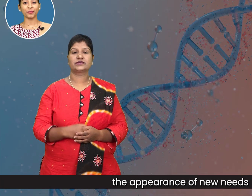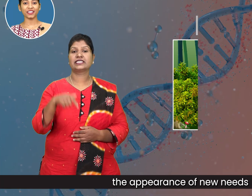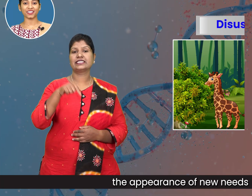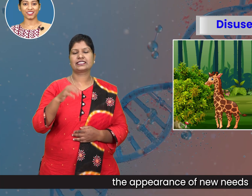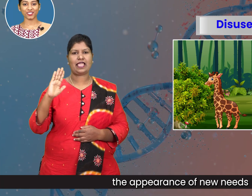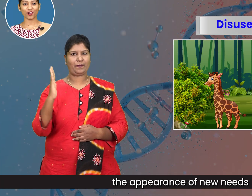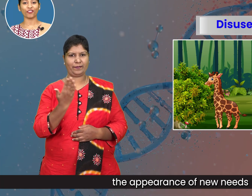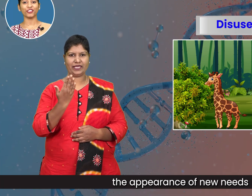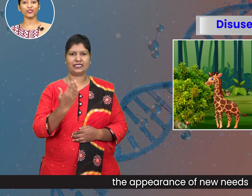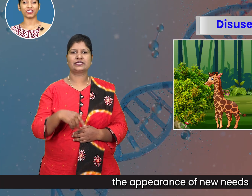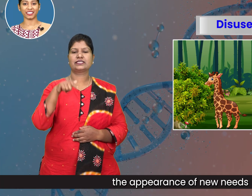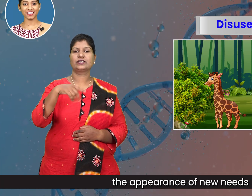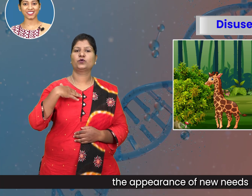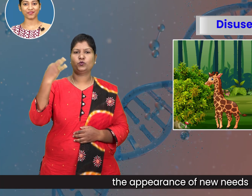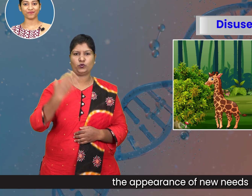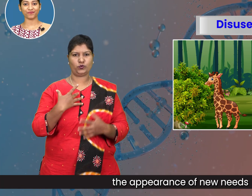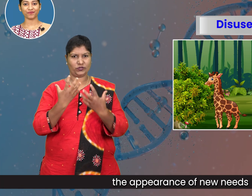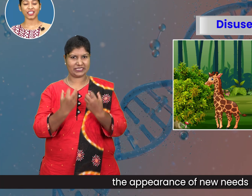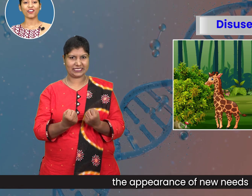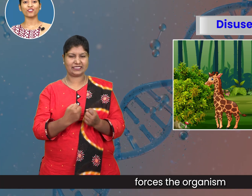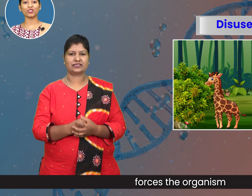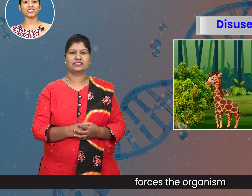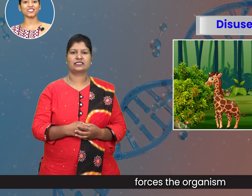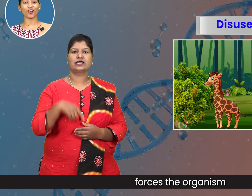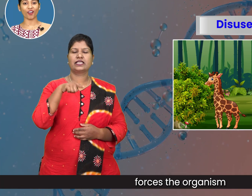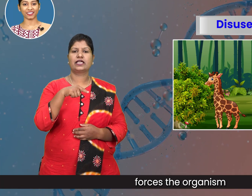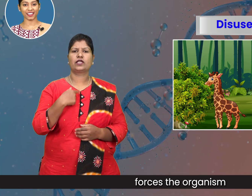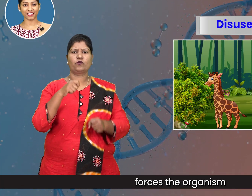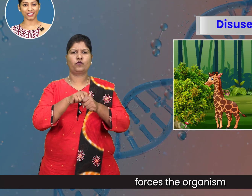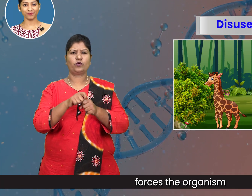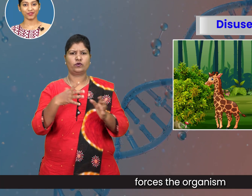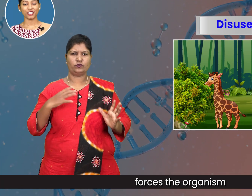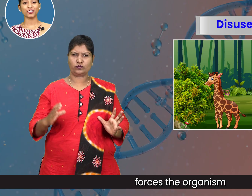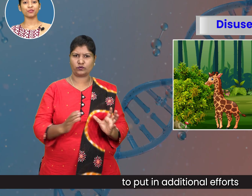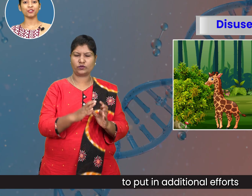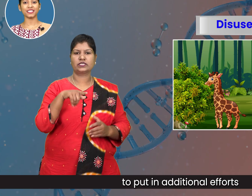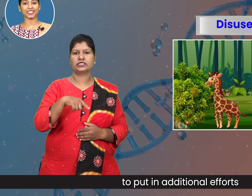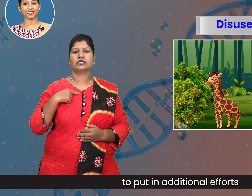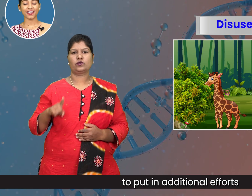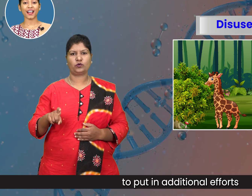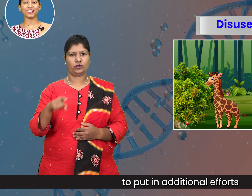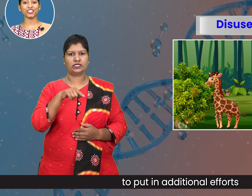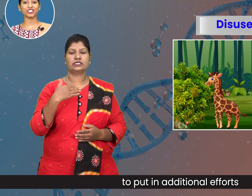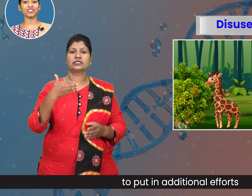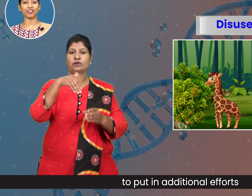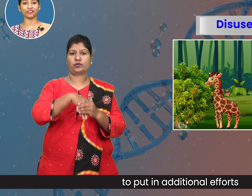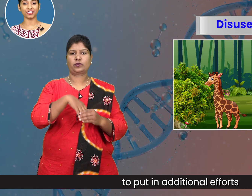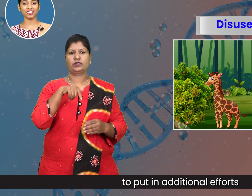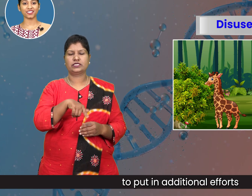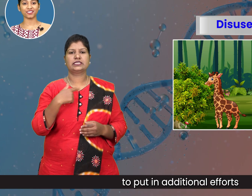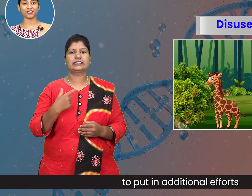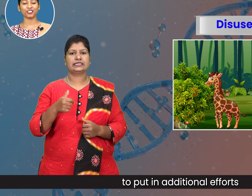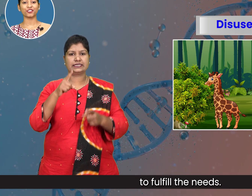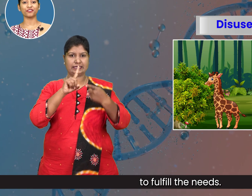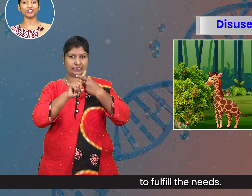The appearance of new needs forces the organism to put in additional